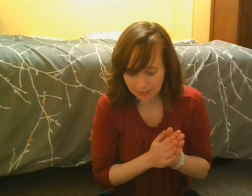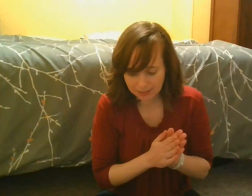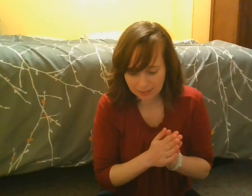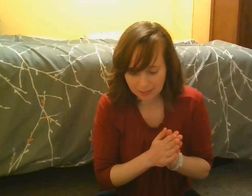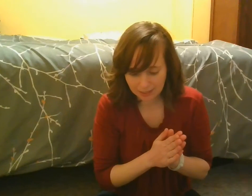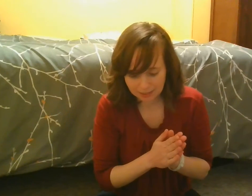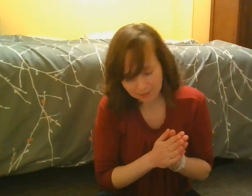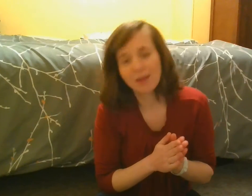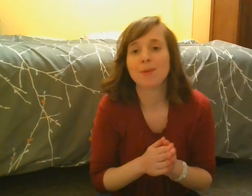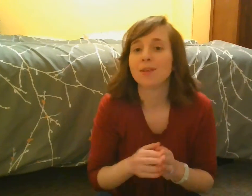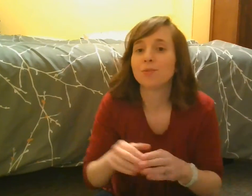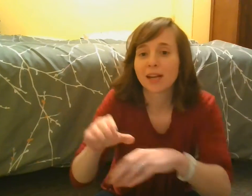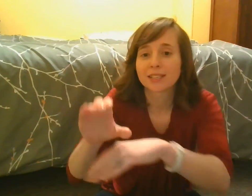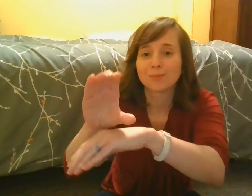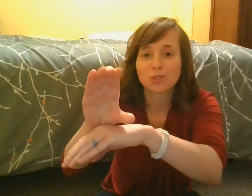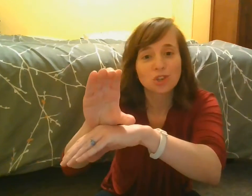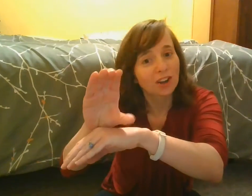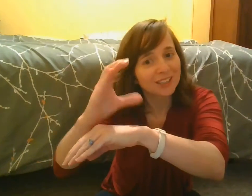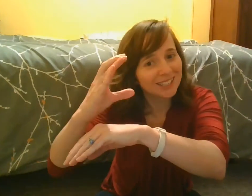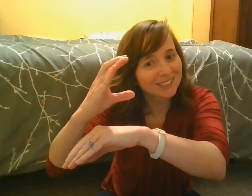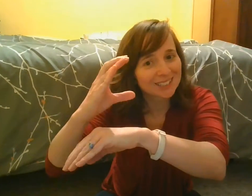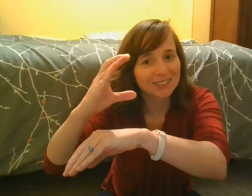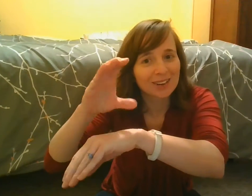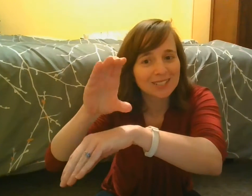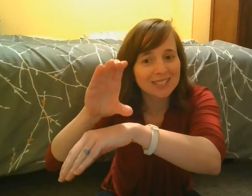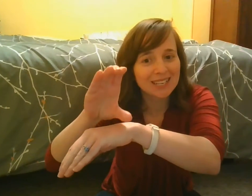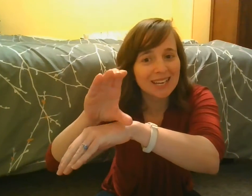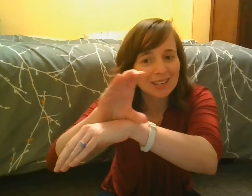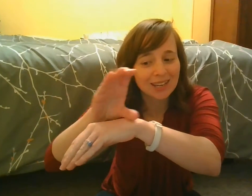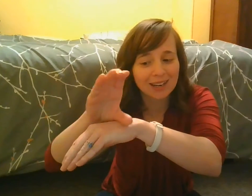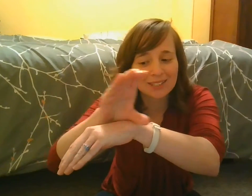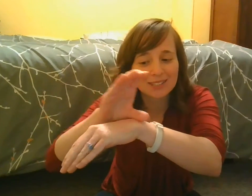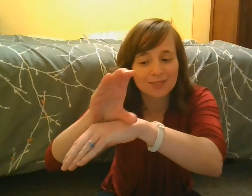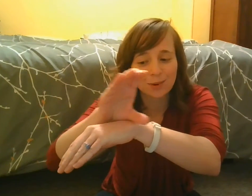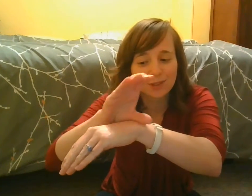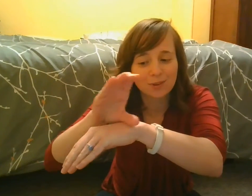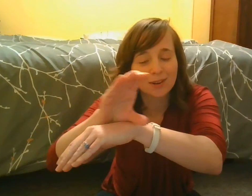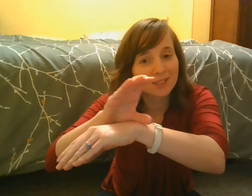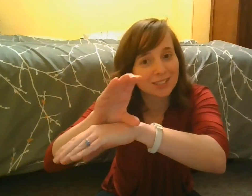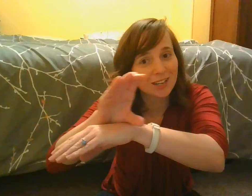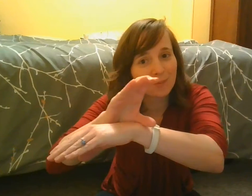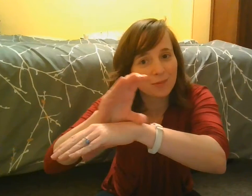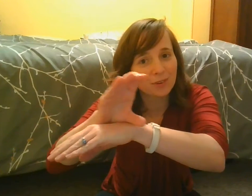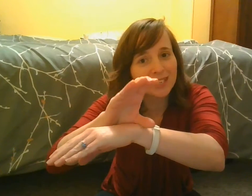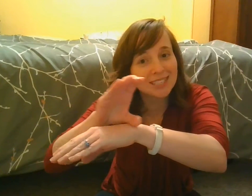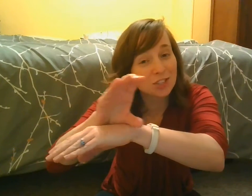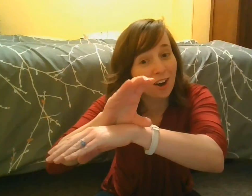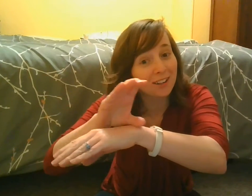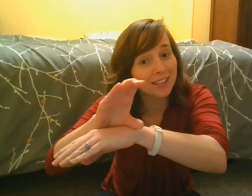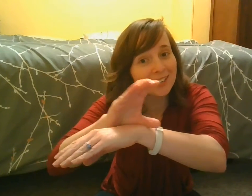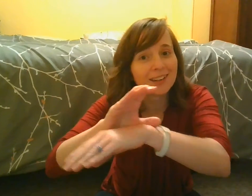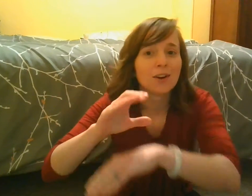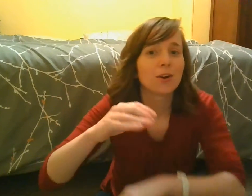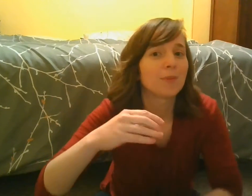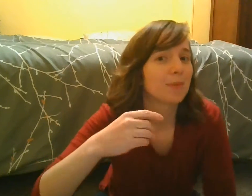Next is maybe you got some chocolate, so letter C, and kind of swirl it around on the top of your wrist, chocolate. Or maybe you